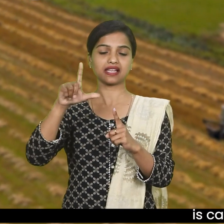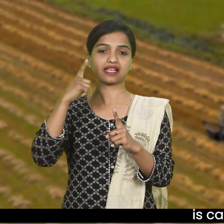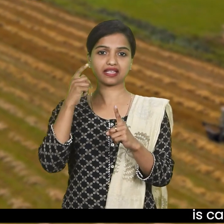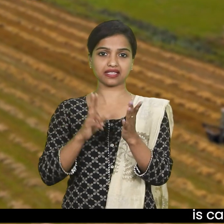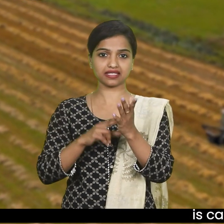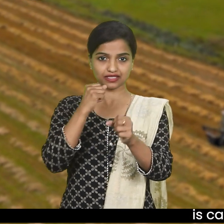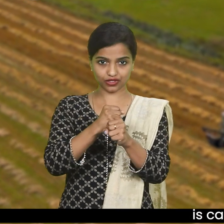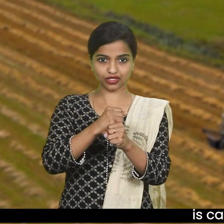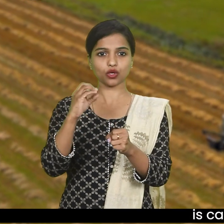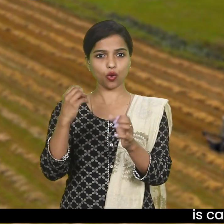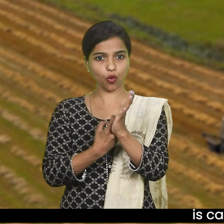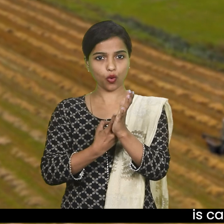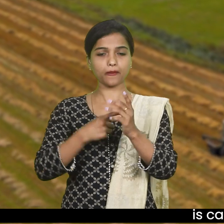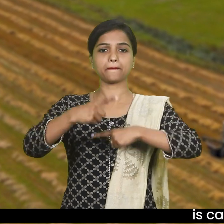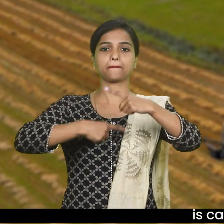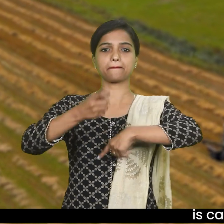ploughing.